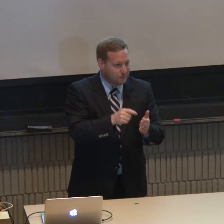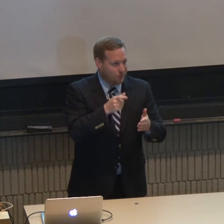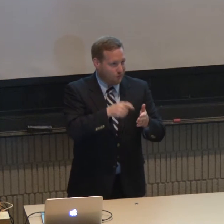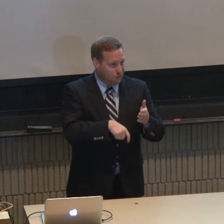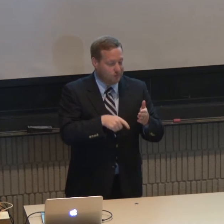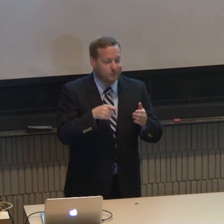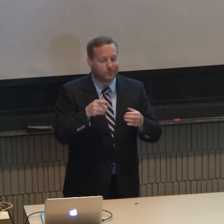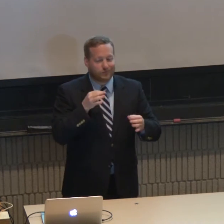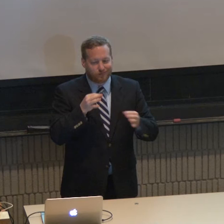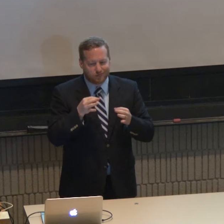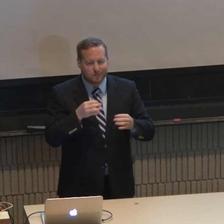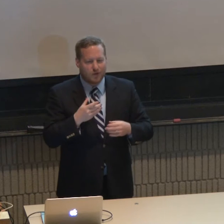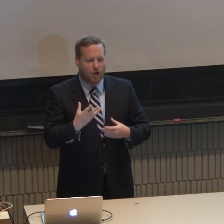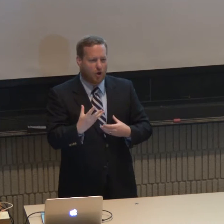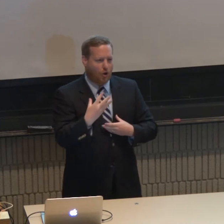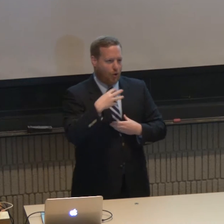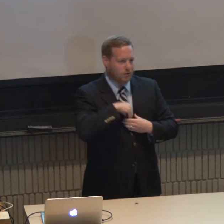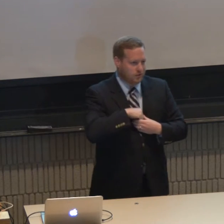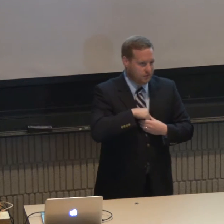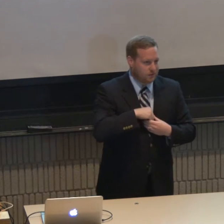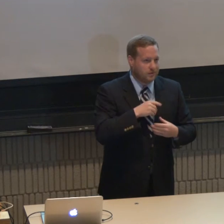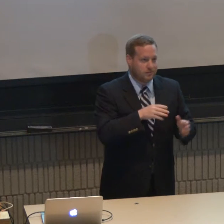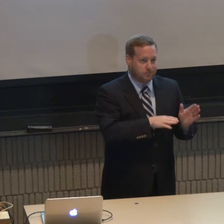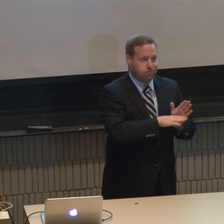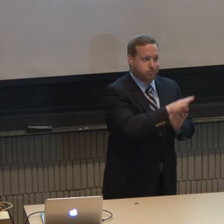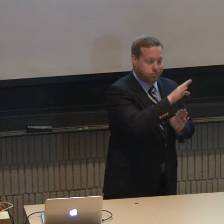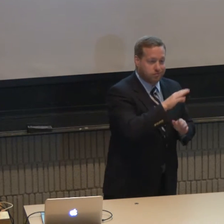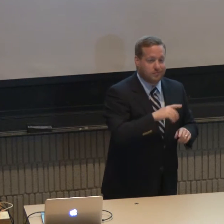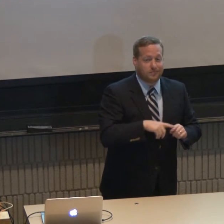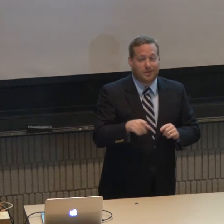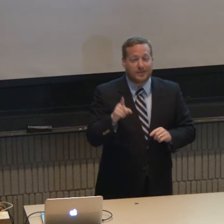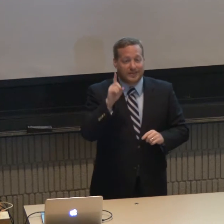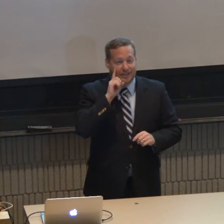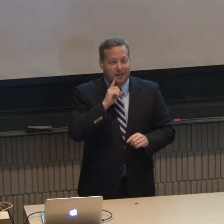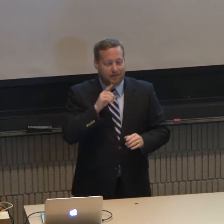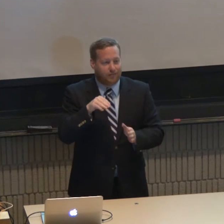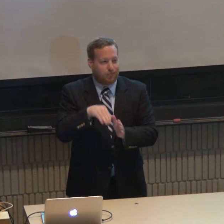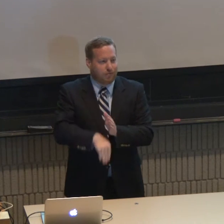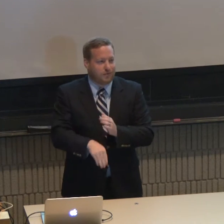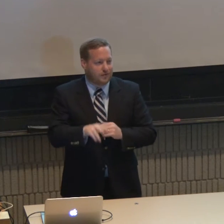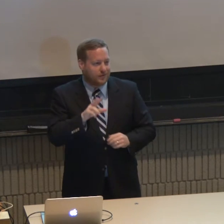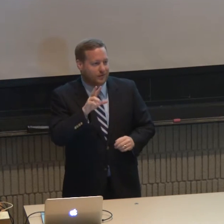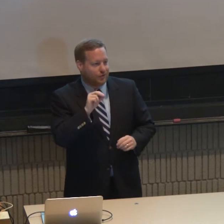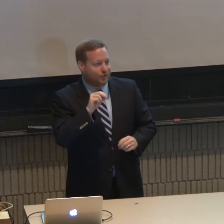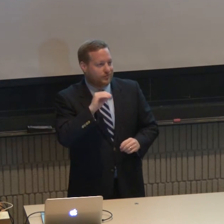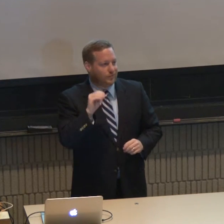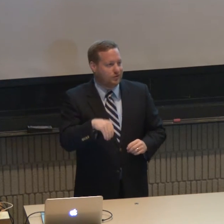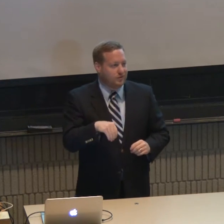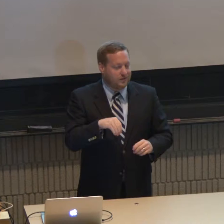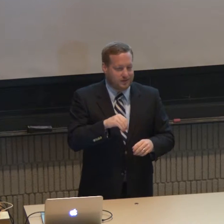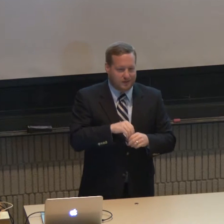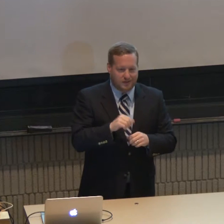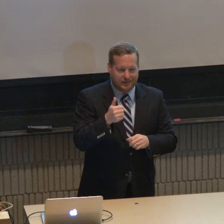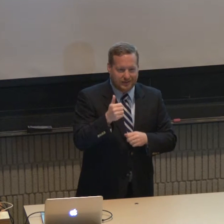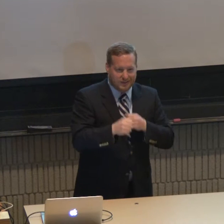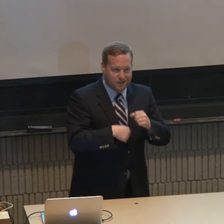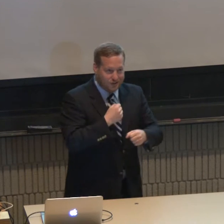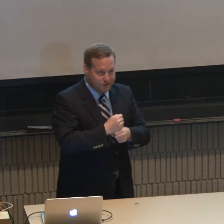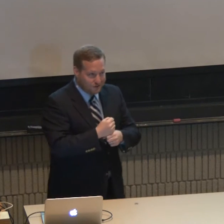were successful. Recently, I saw an article that talked about how autism is so severely on the